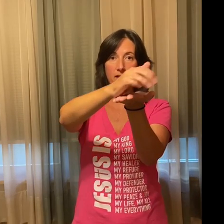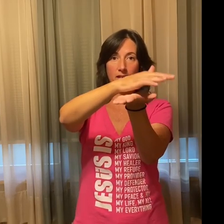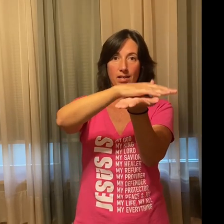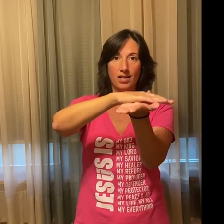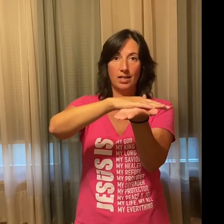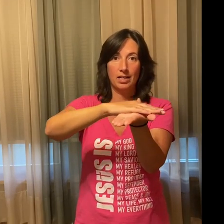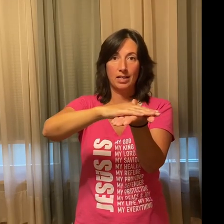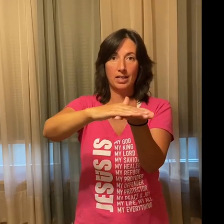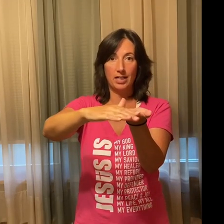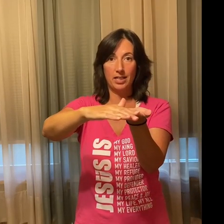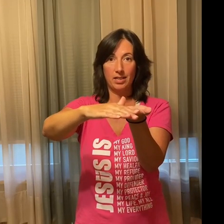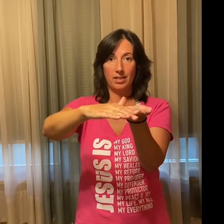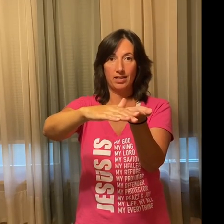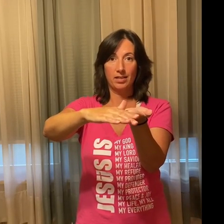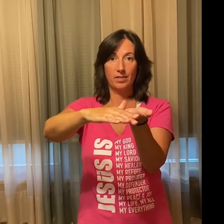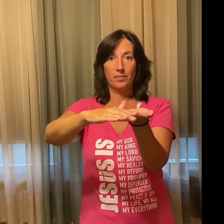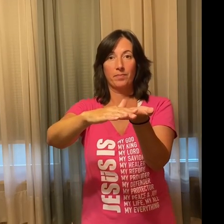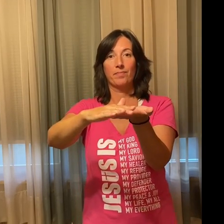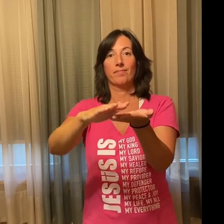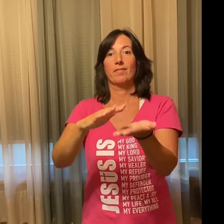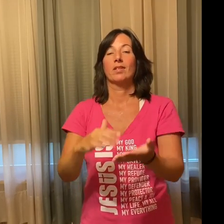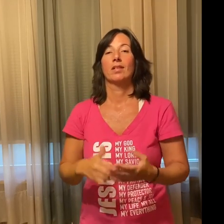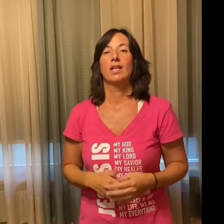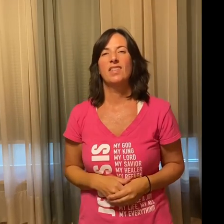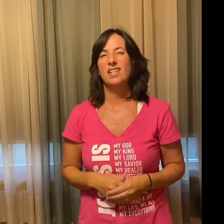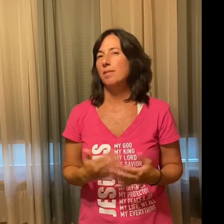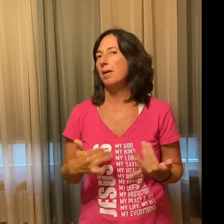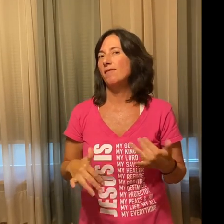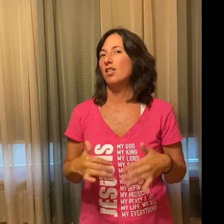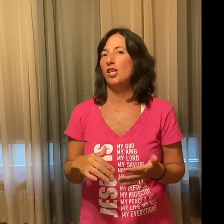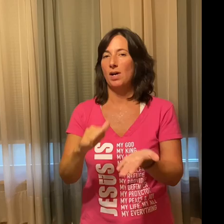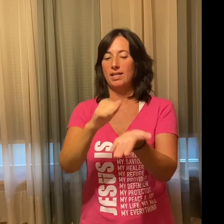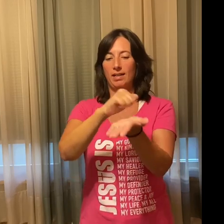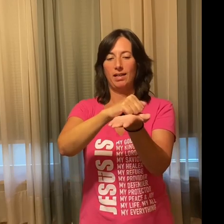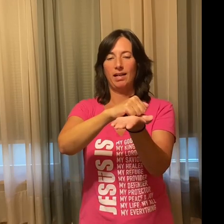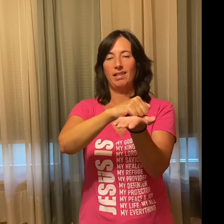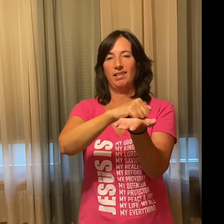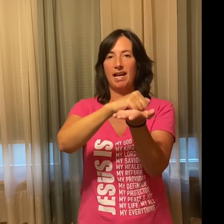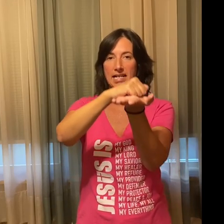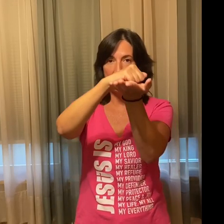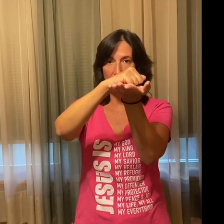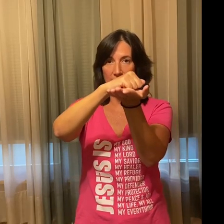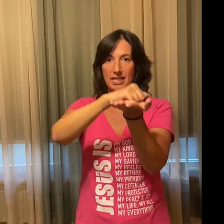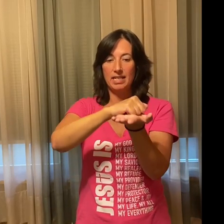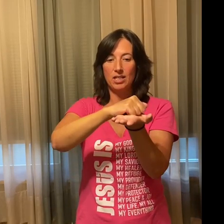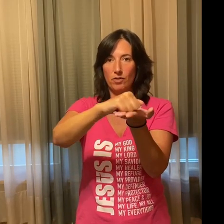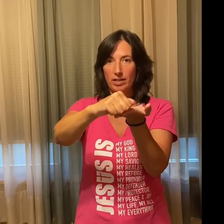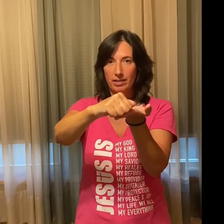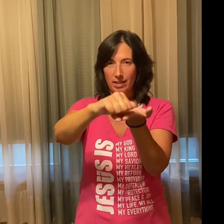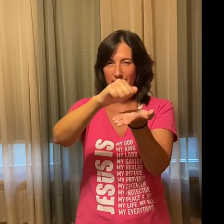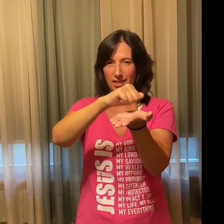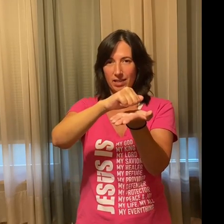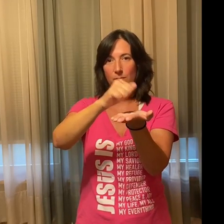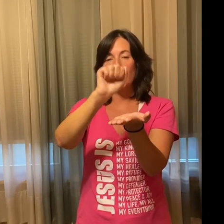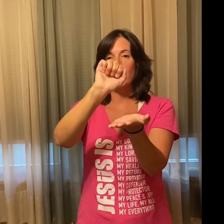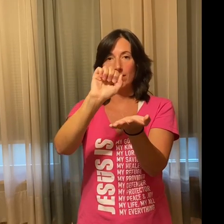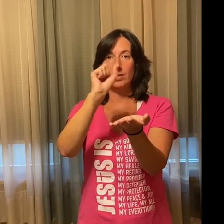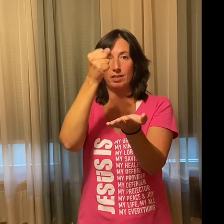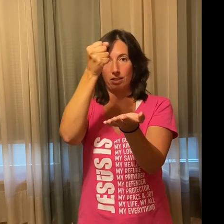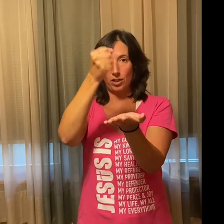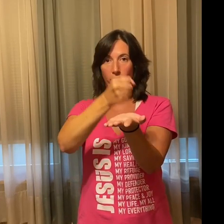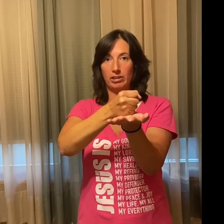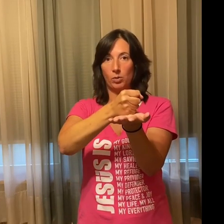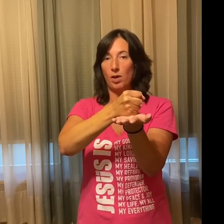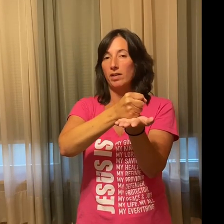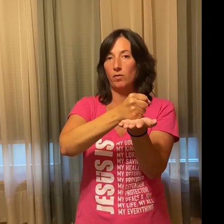erase, clean. I think in my video I accidentally did erase like this, but